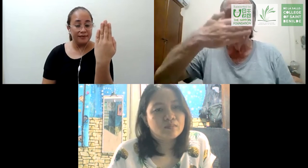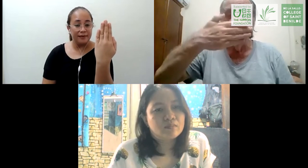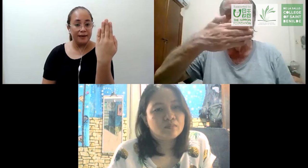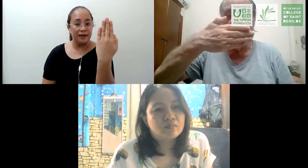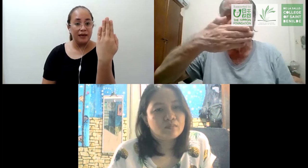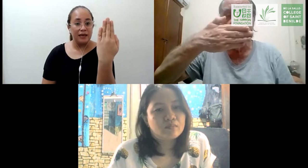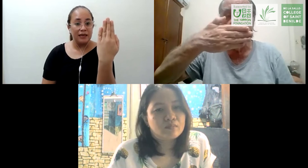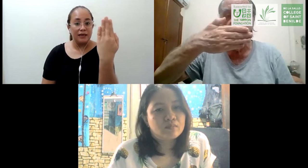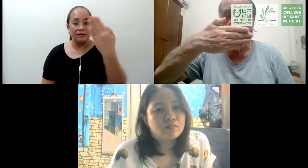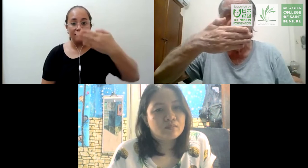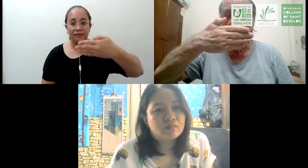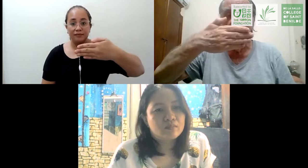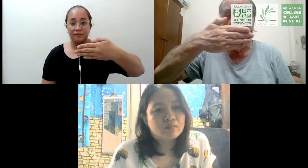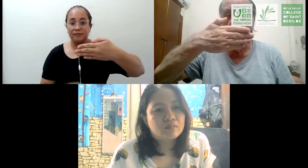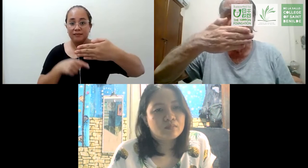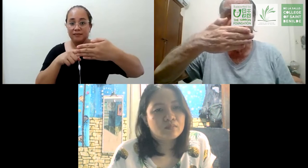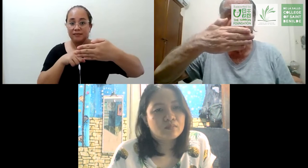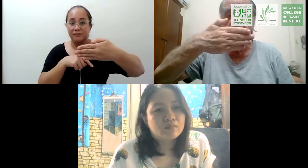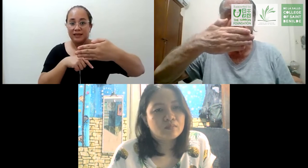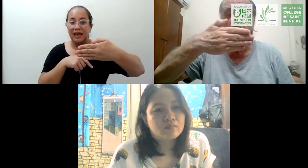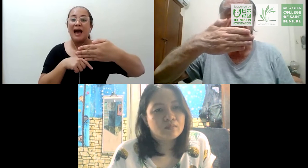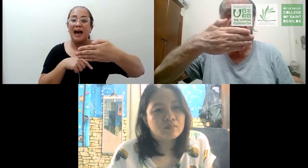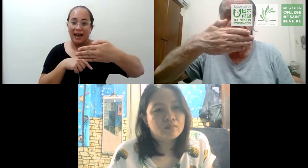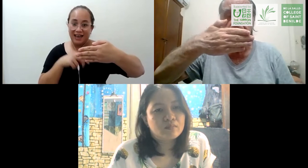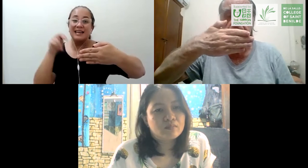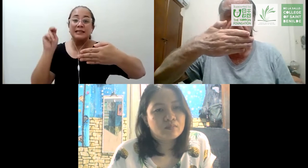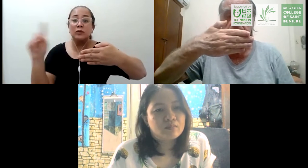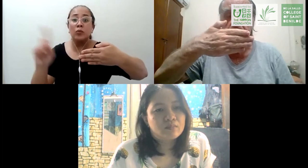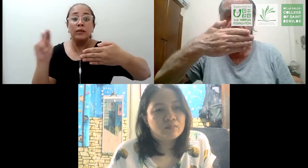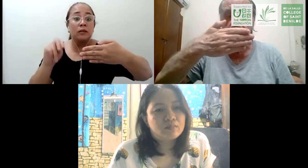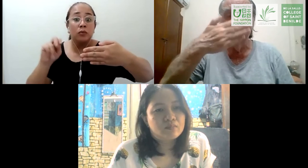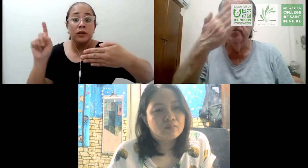and this sign, you're going to need what?